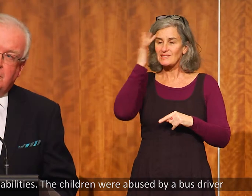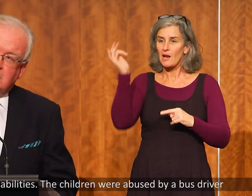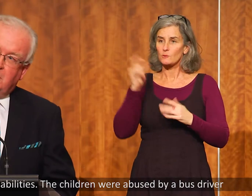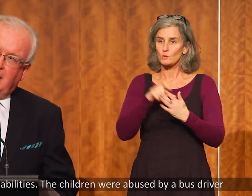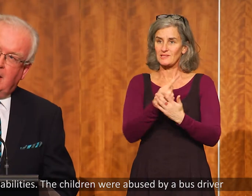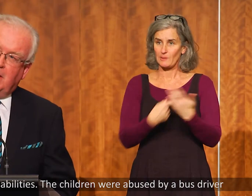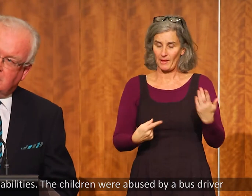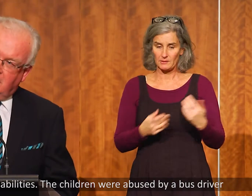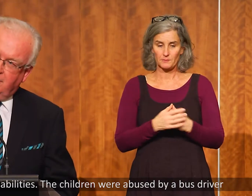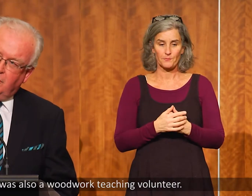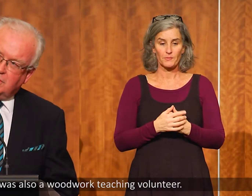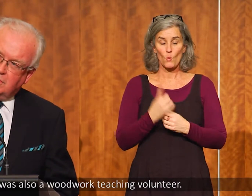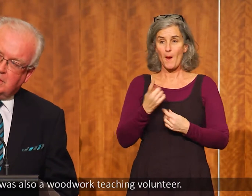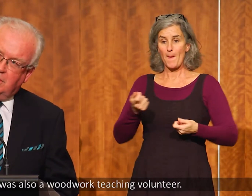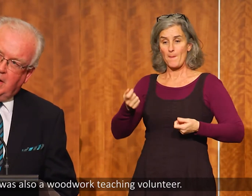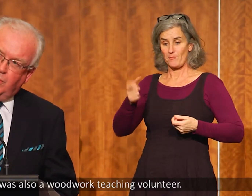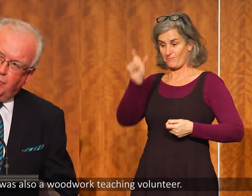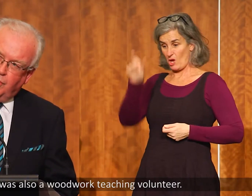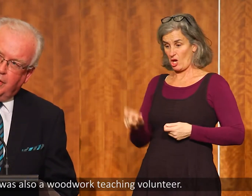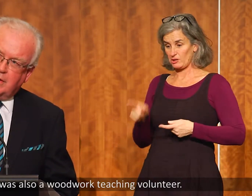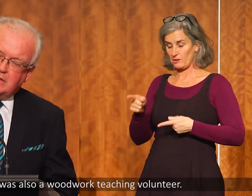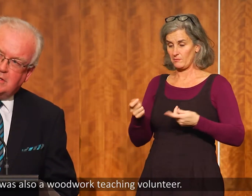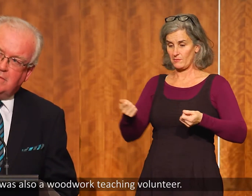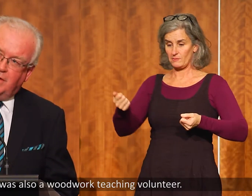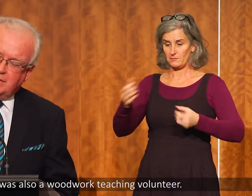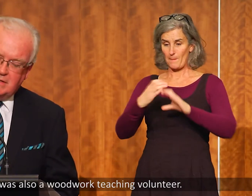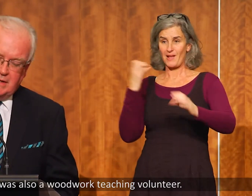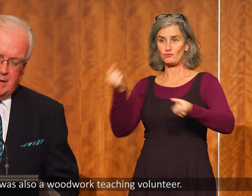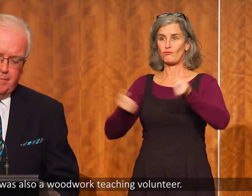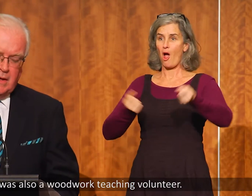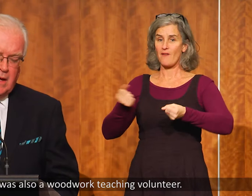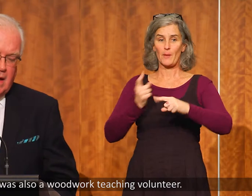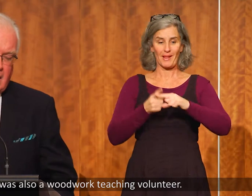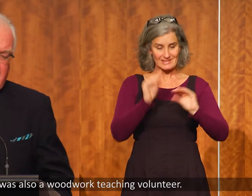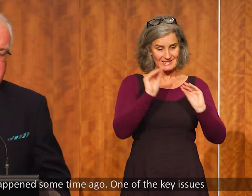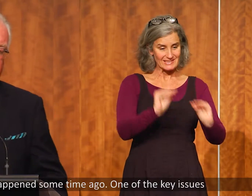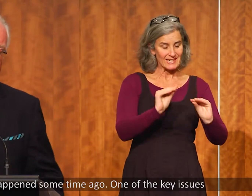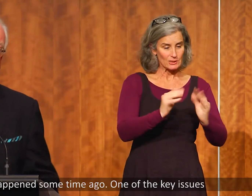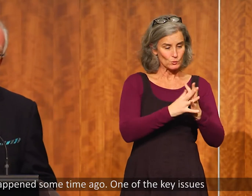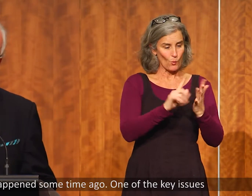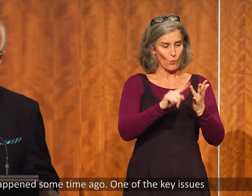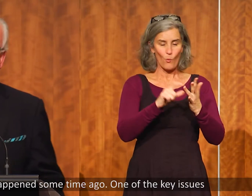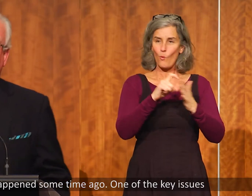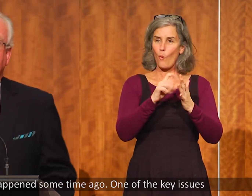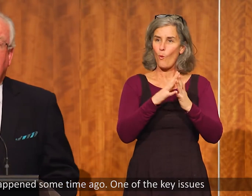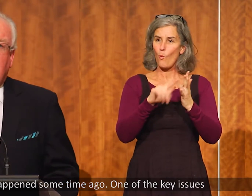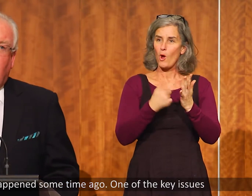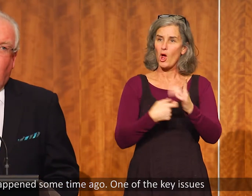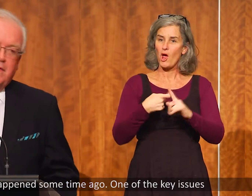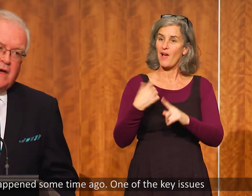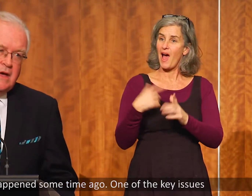children were abused by a bus driver who was also a woodwork teaching volunteer, and this happened some time